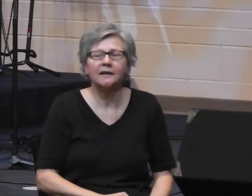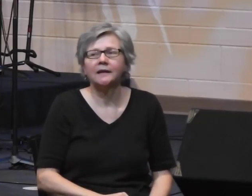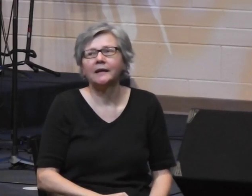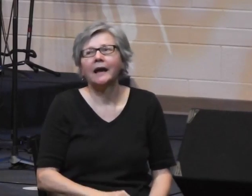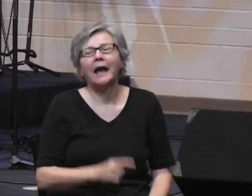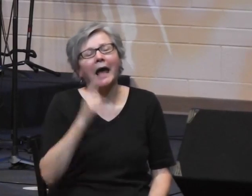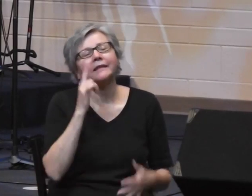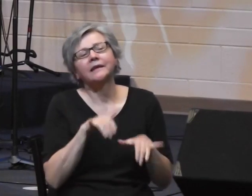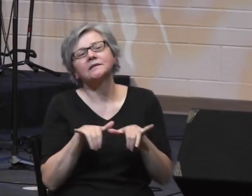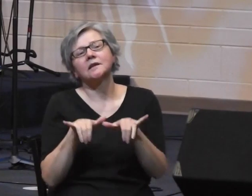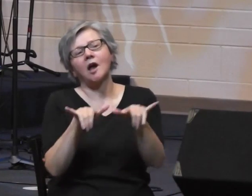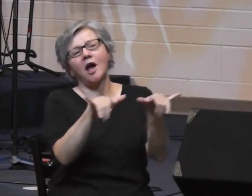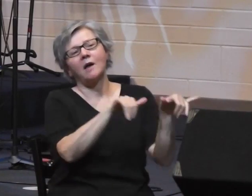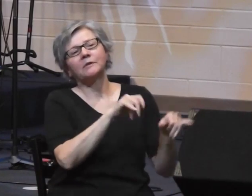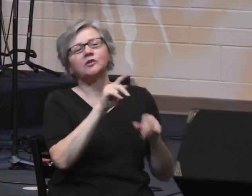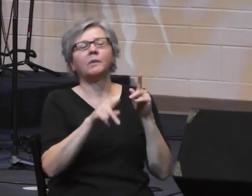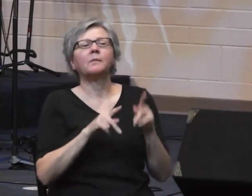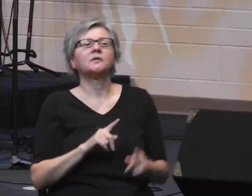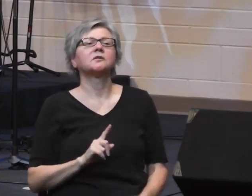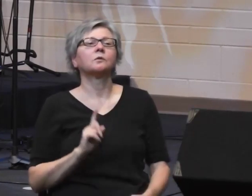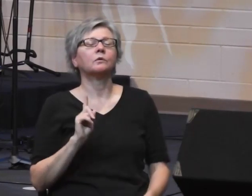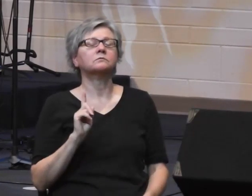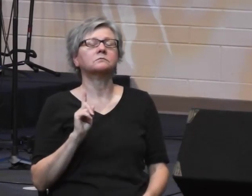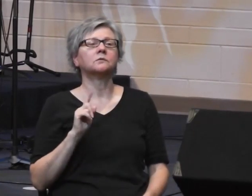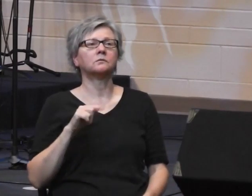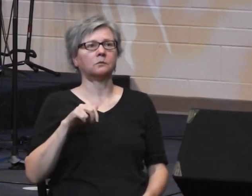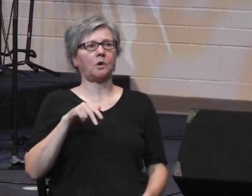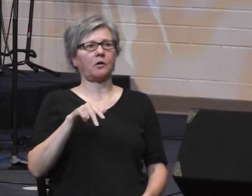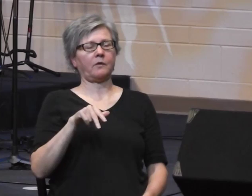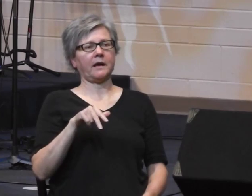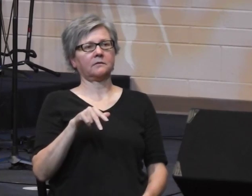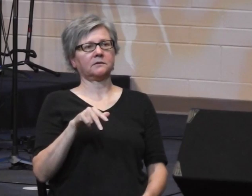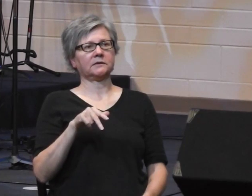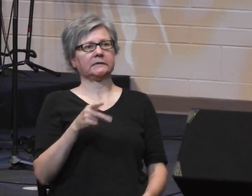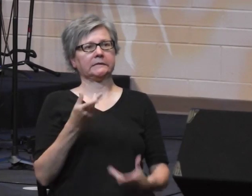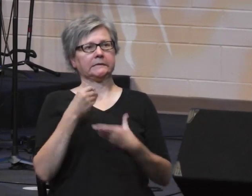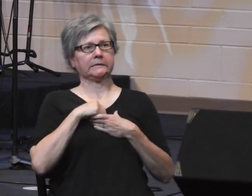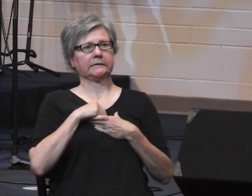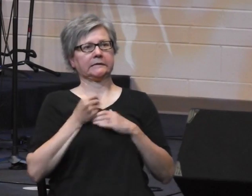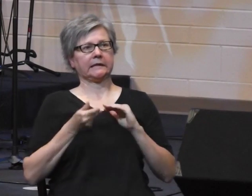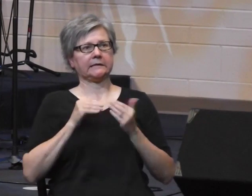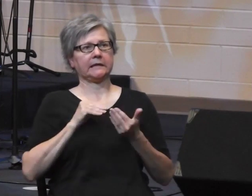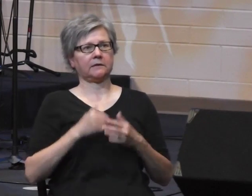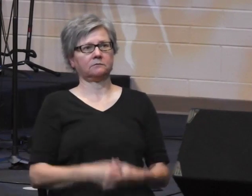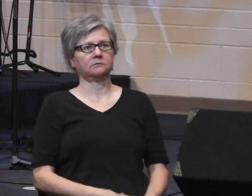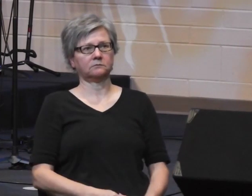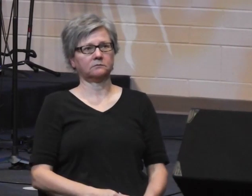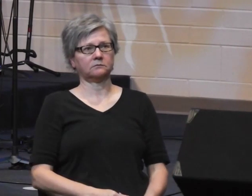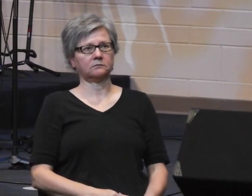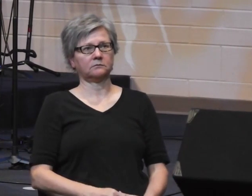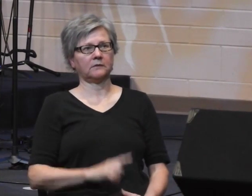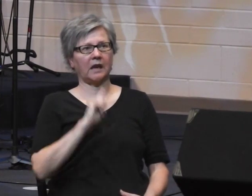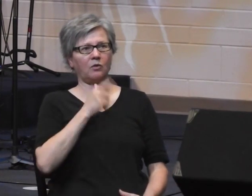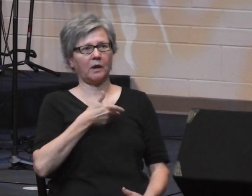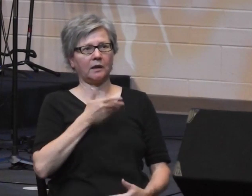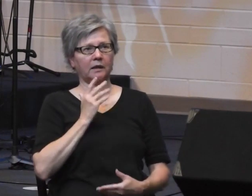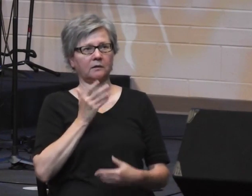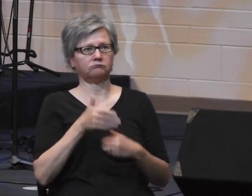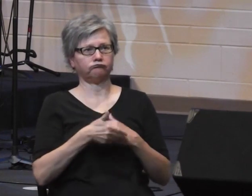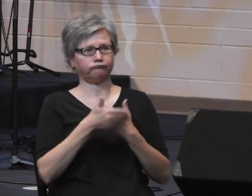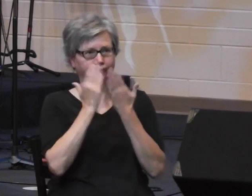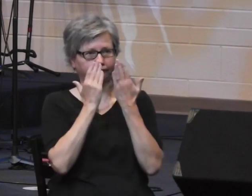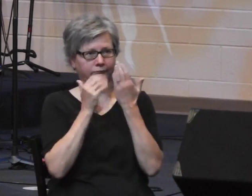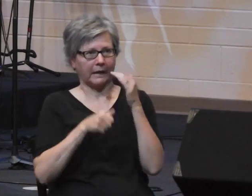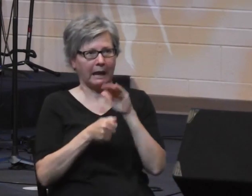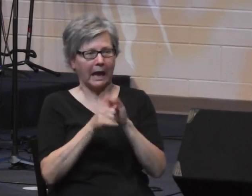far too common for people to walk around with a little bit of deadness inside of them, but to cover it up, to